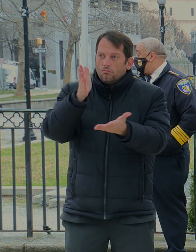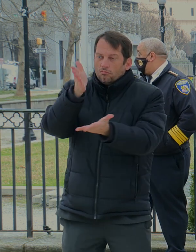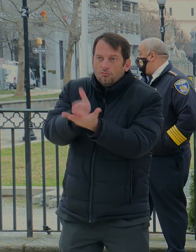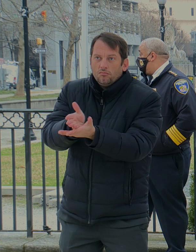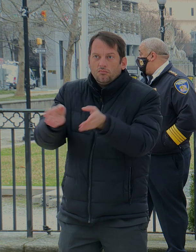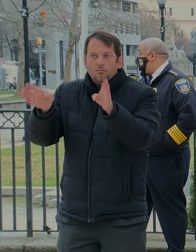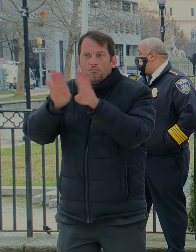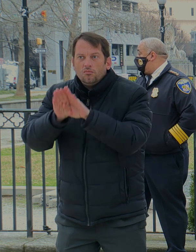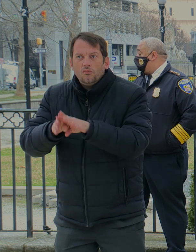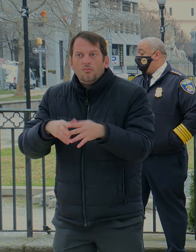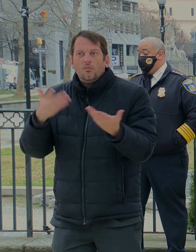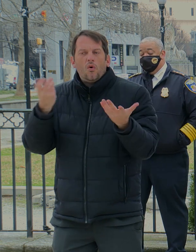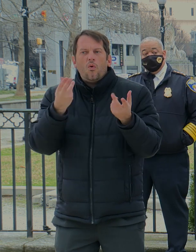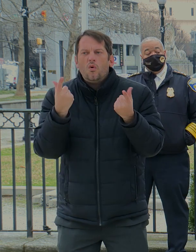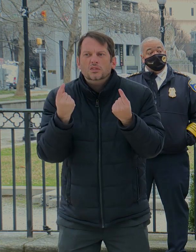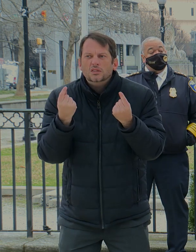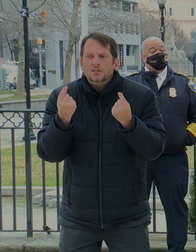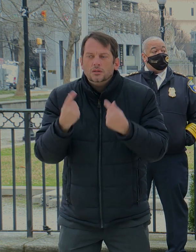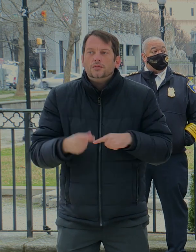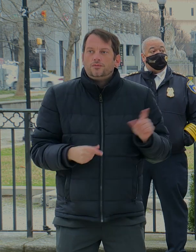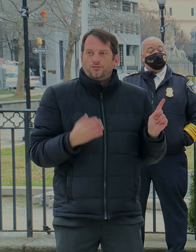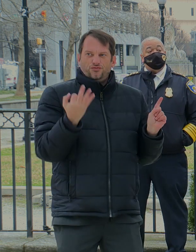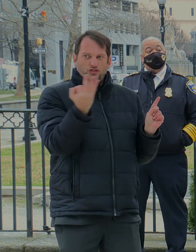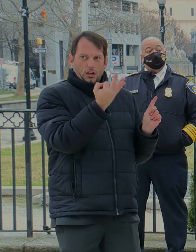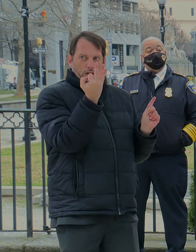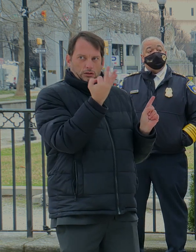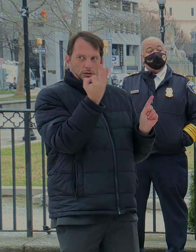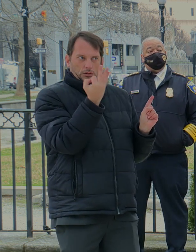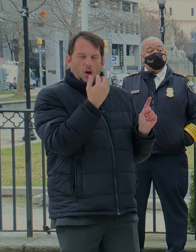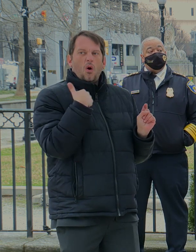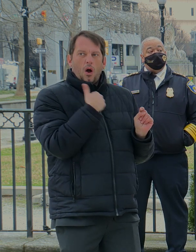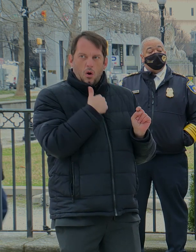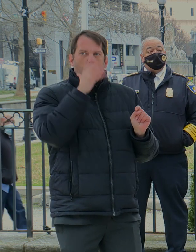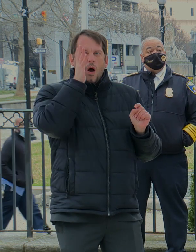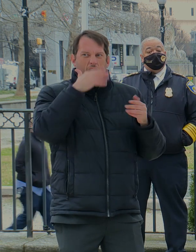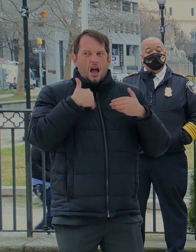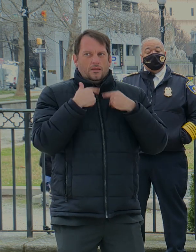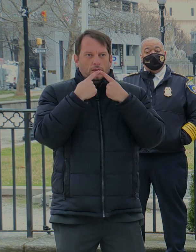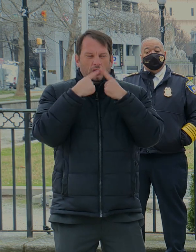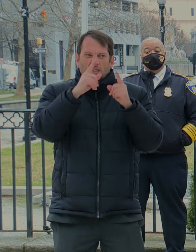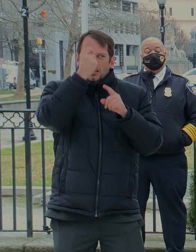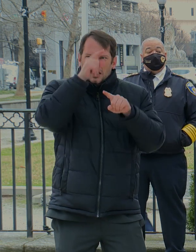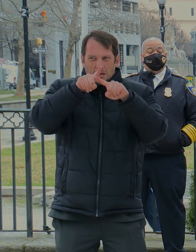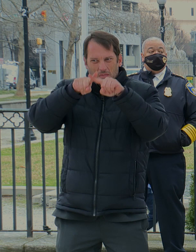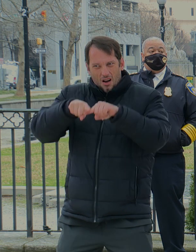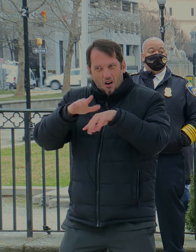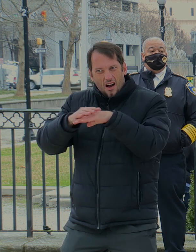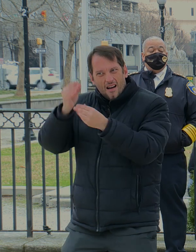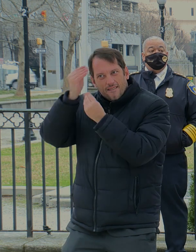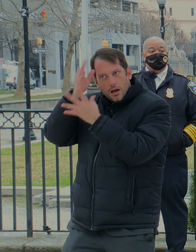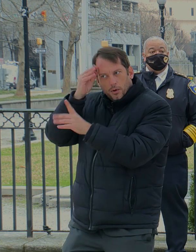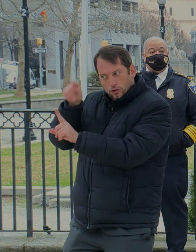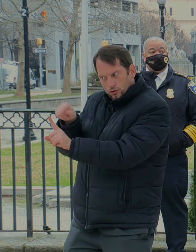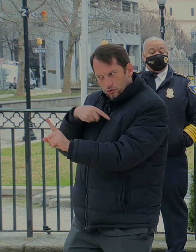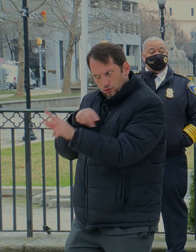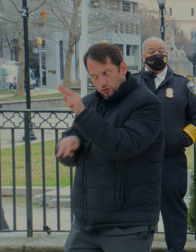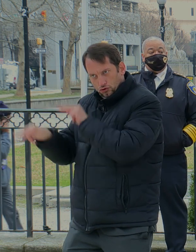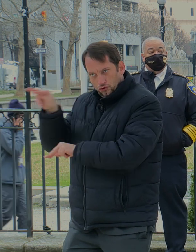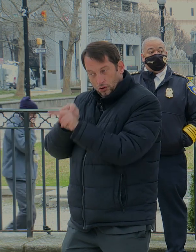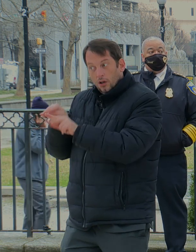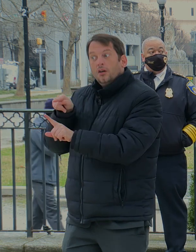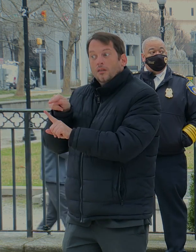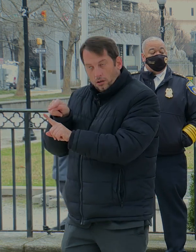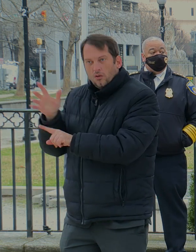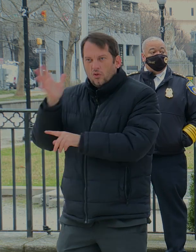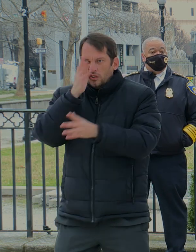lessened? On Friday, Jane, we will have an announcement based on data, the data that we just laid out, on